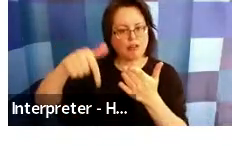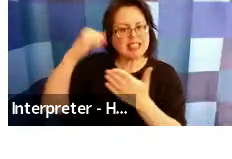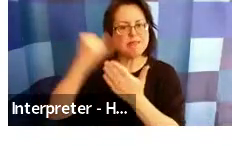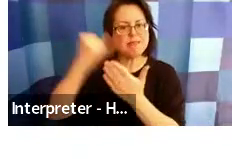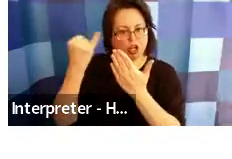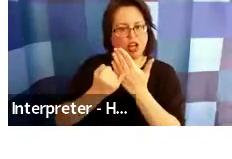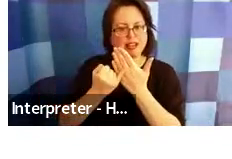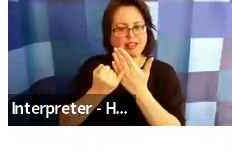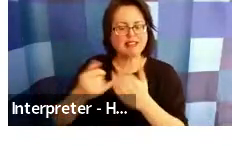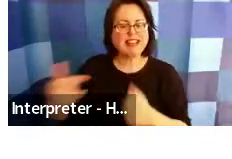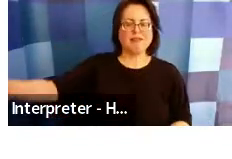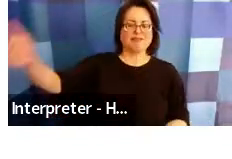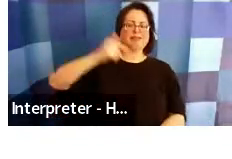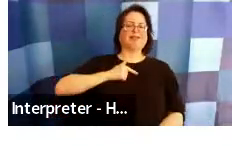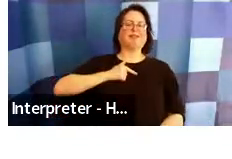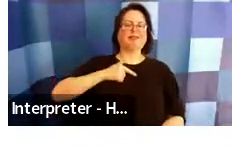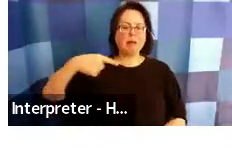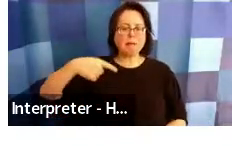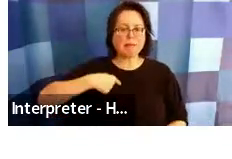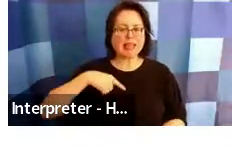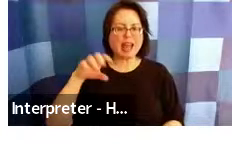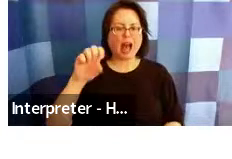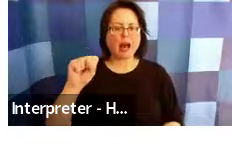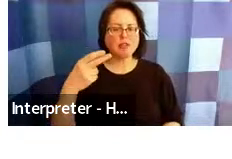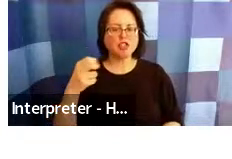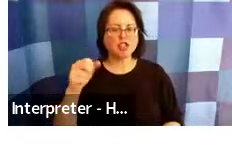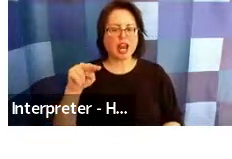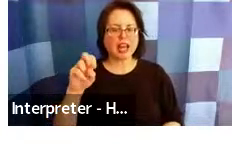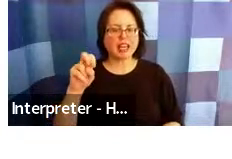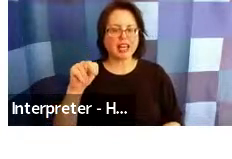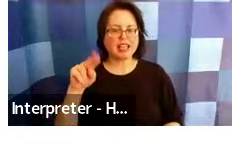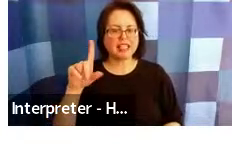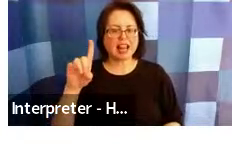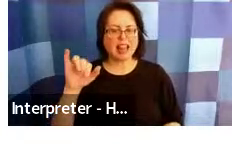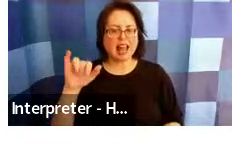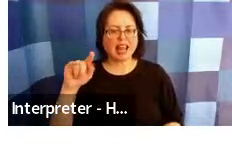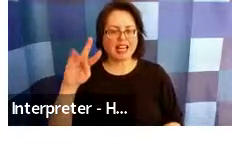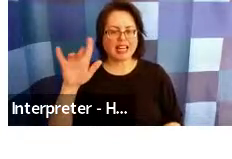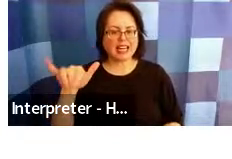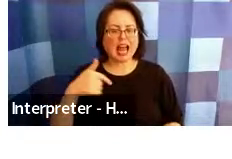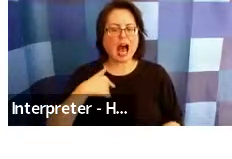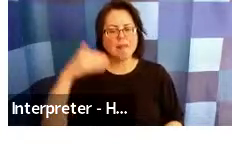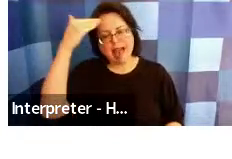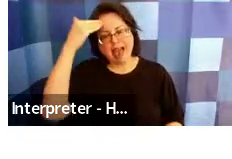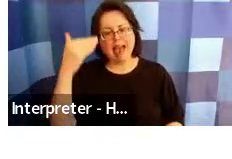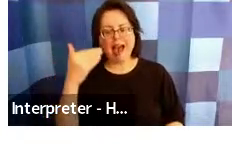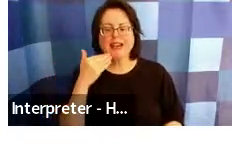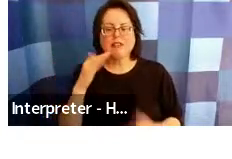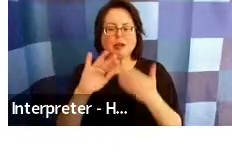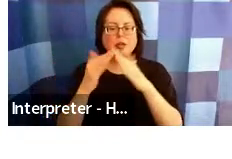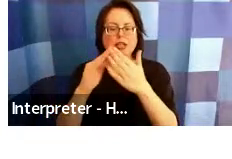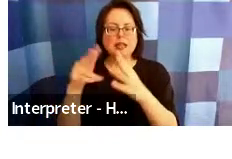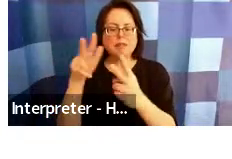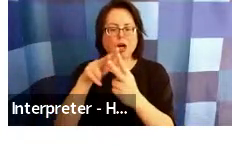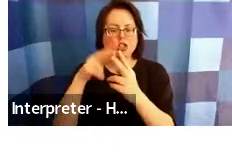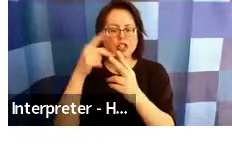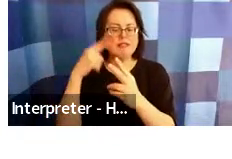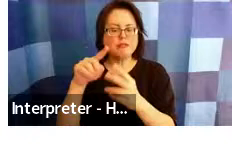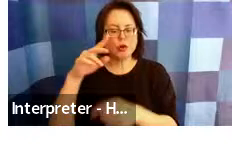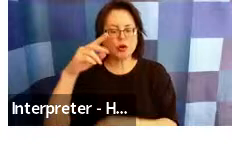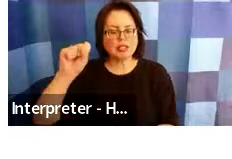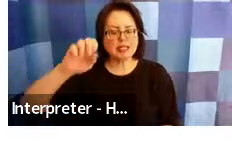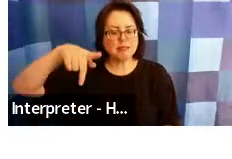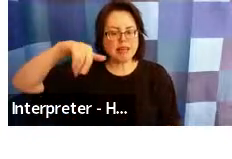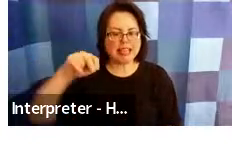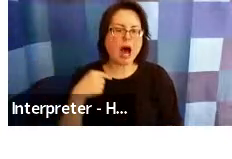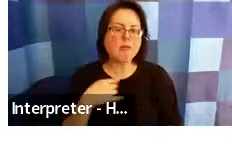And back to me again. My name is Shannon Delaney. I am the head of community partnerships for SPIN. I'm a white cis woman.